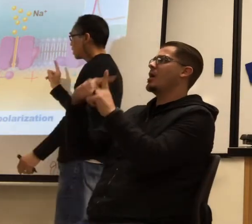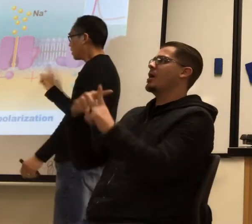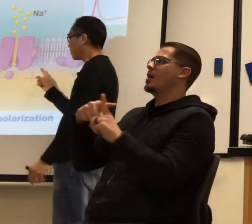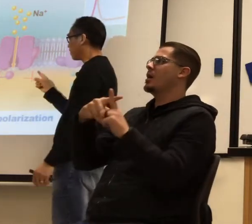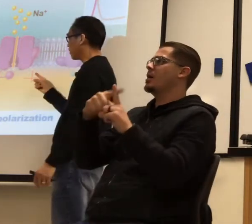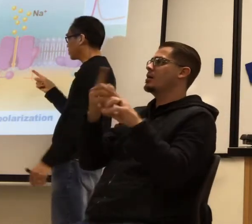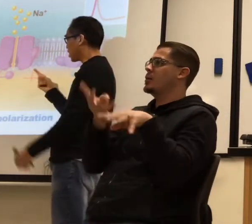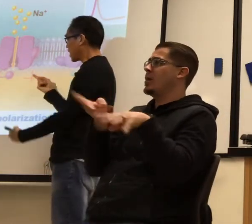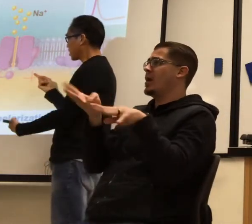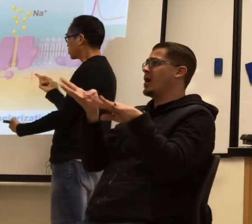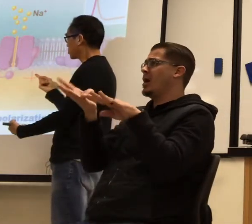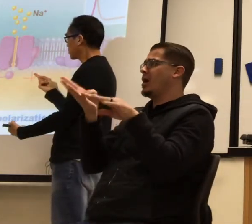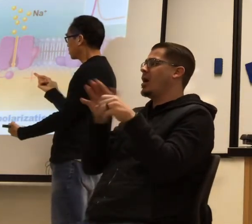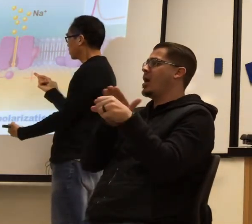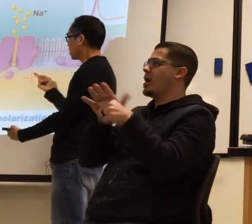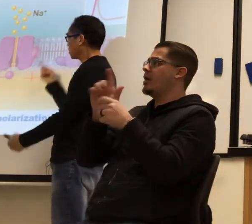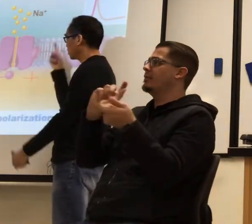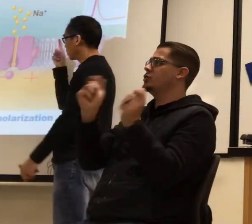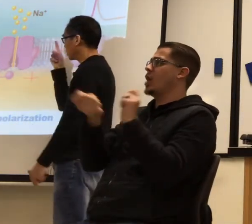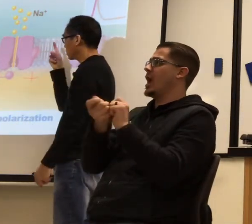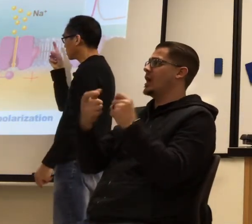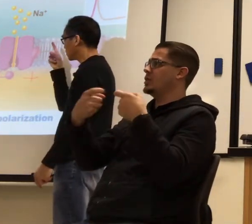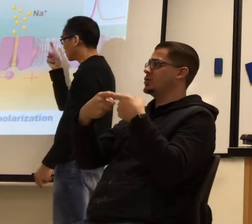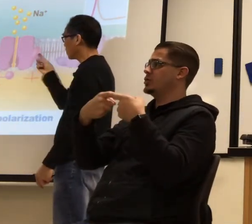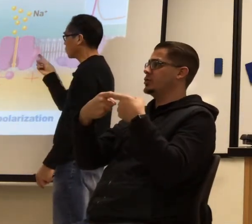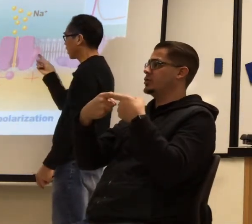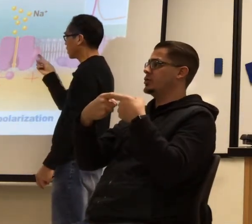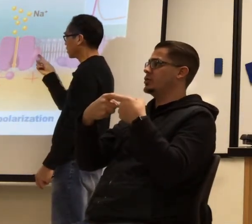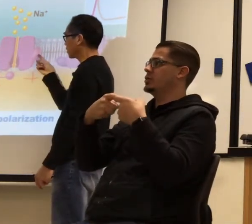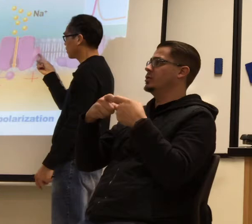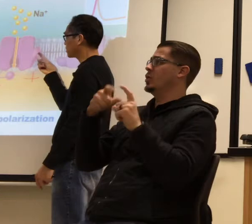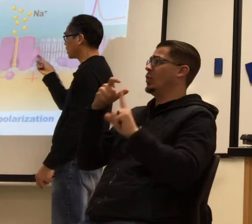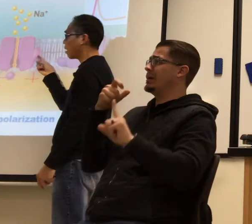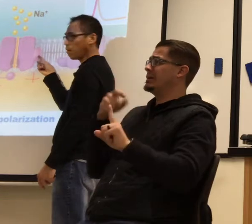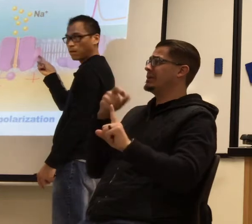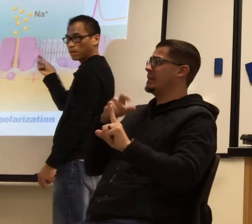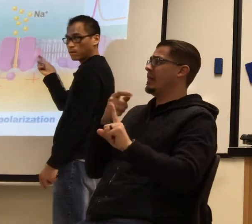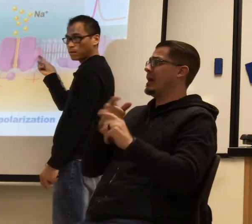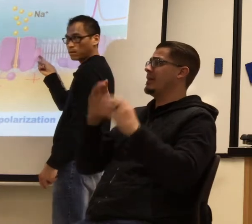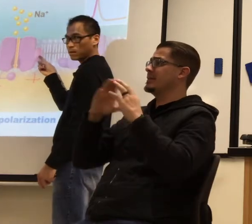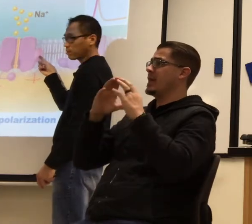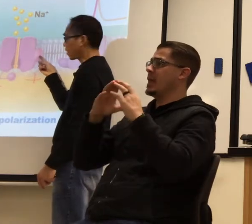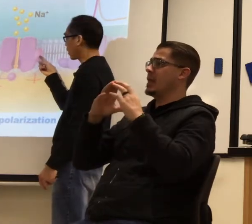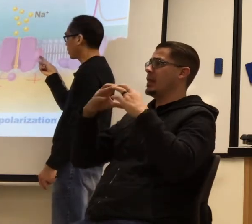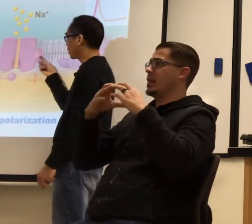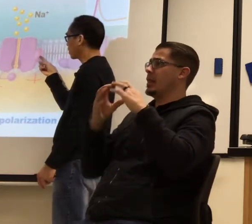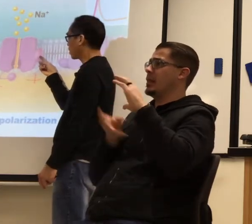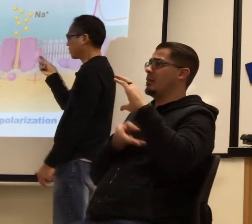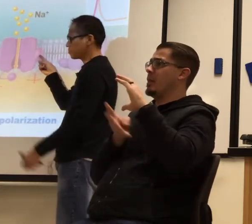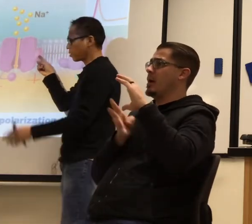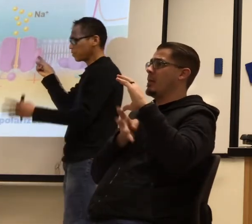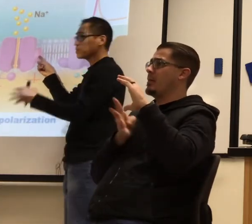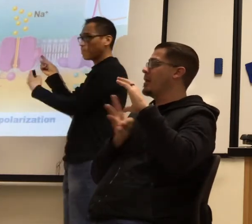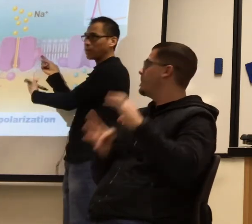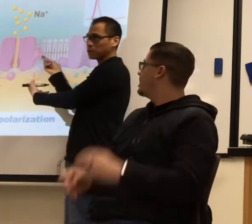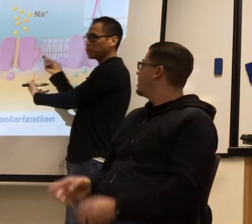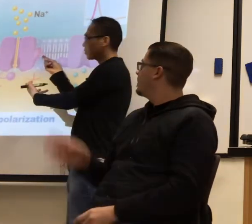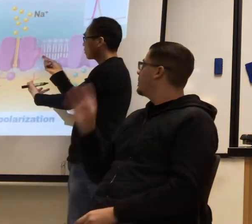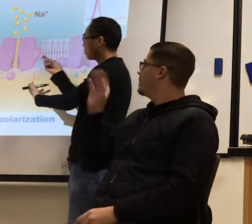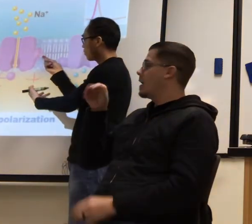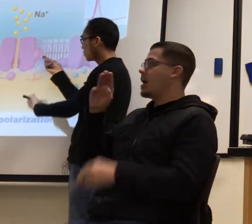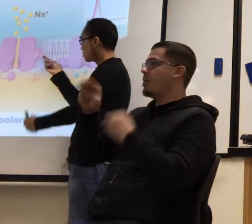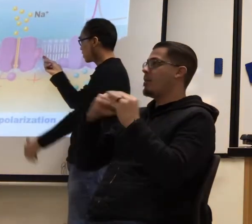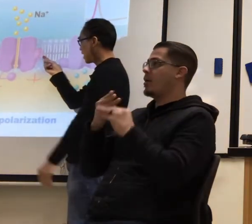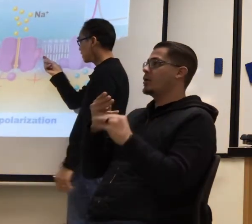be enough of a change to stimulate this cell. Okay, this